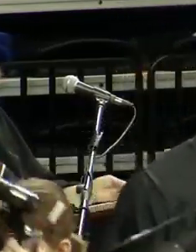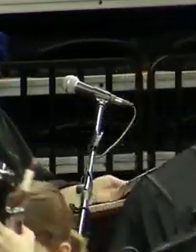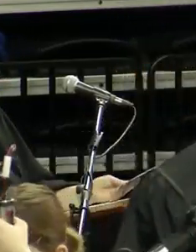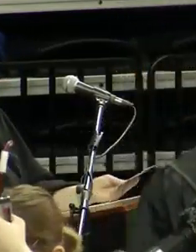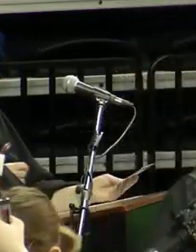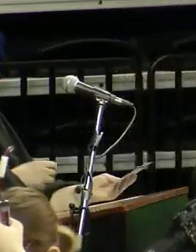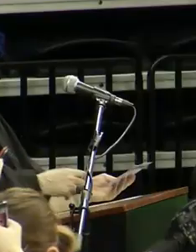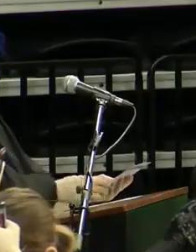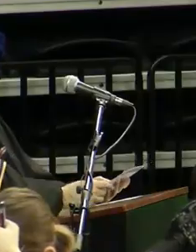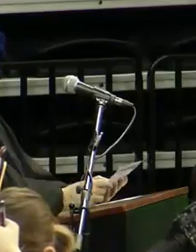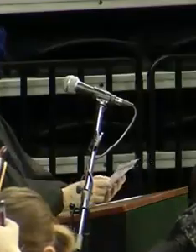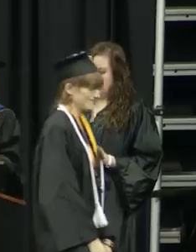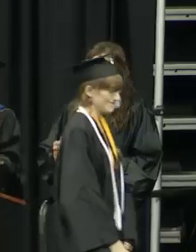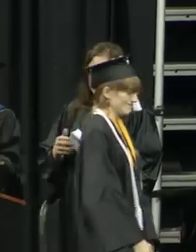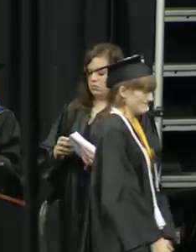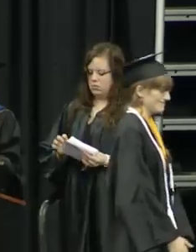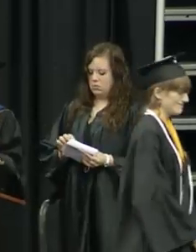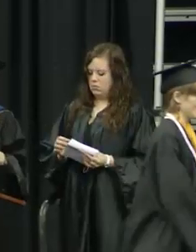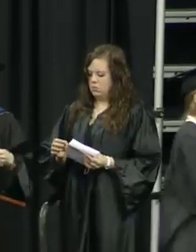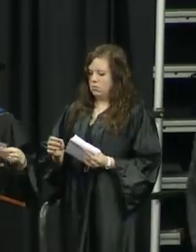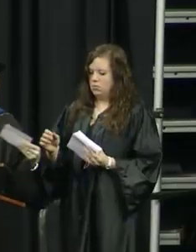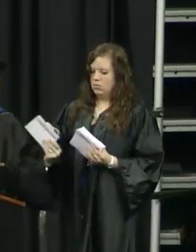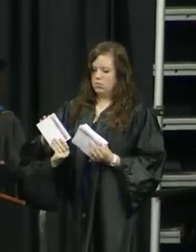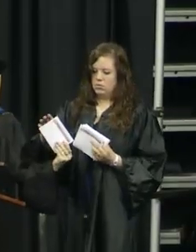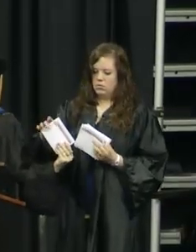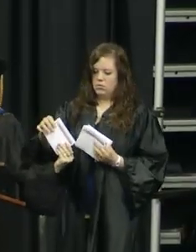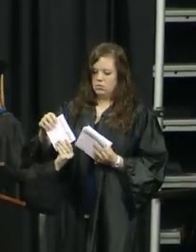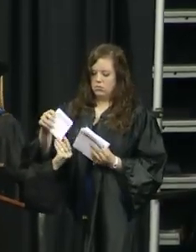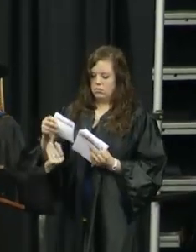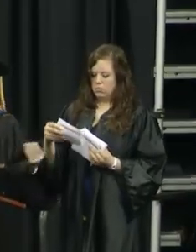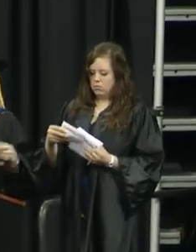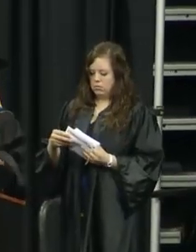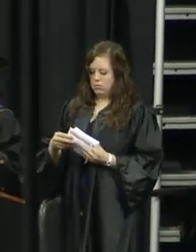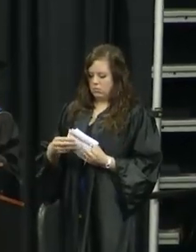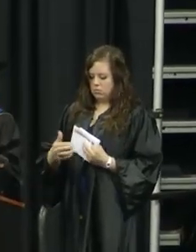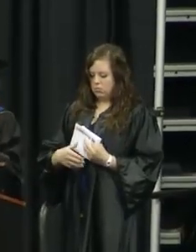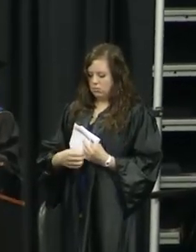Natalie Deem, honors in French and English with high distinction.